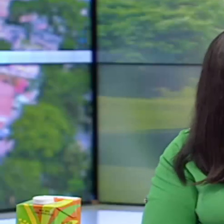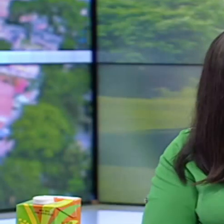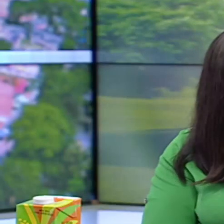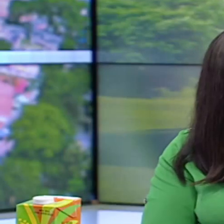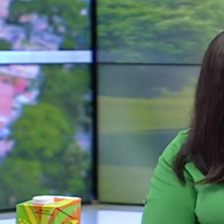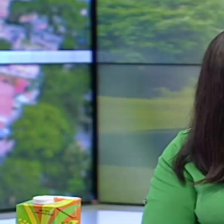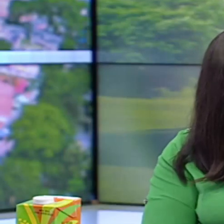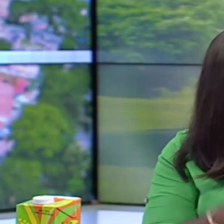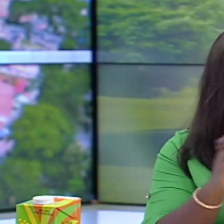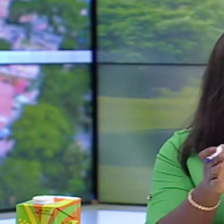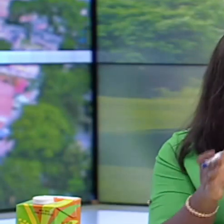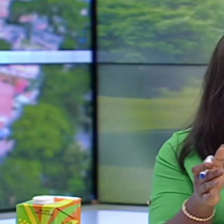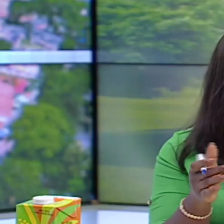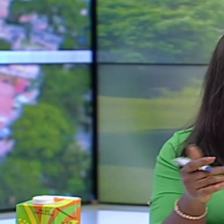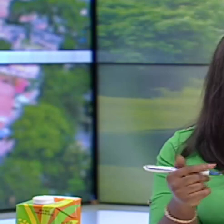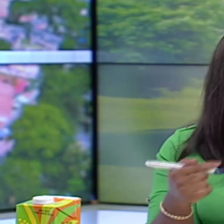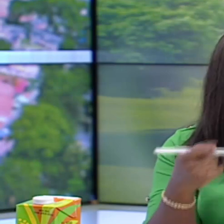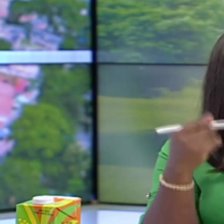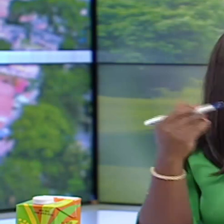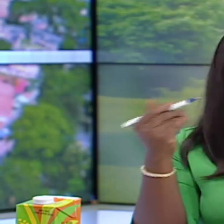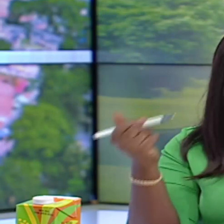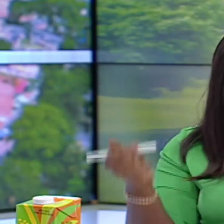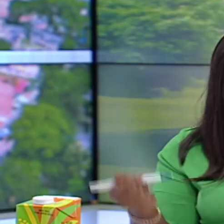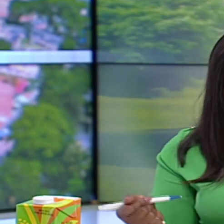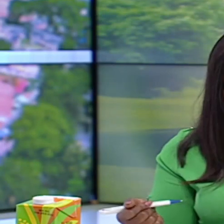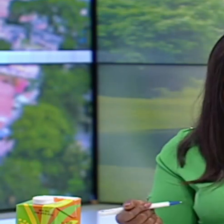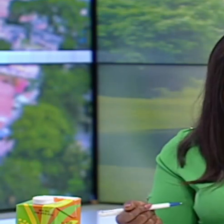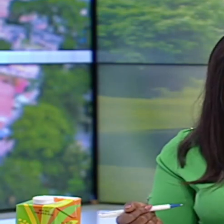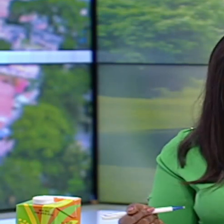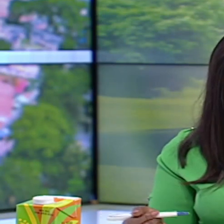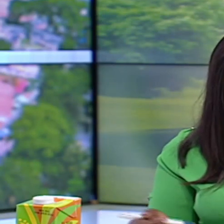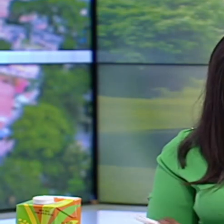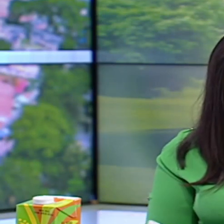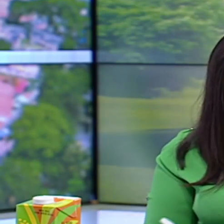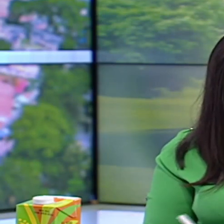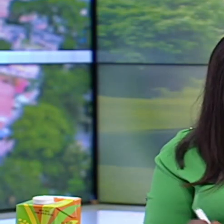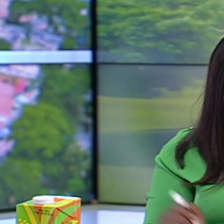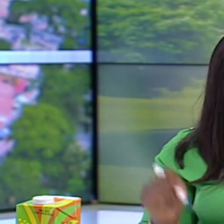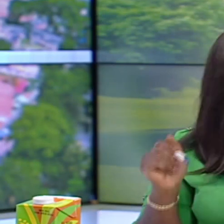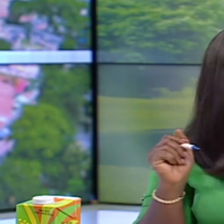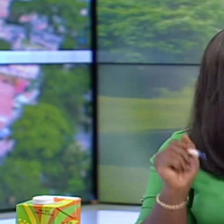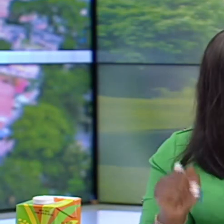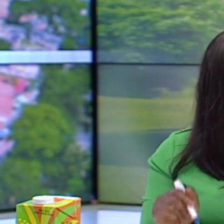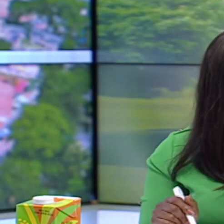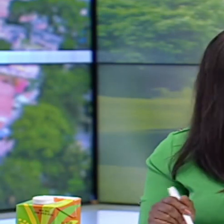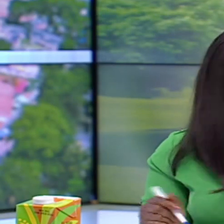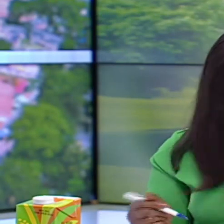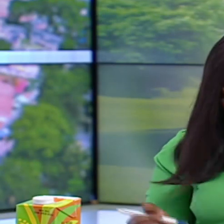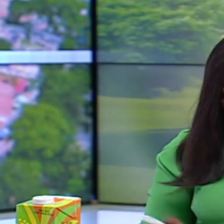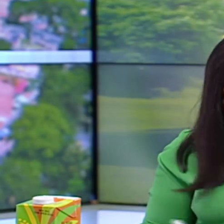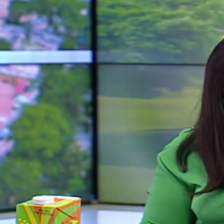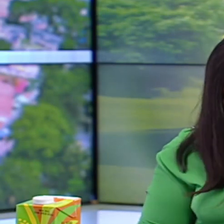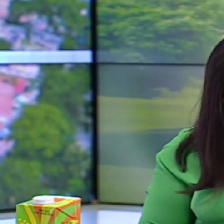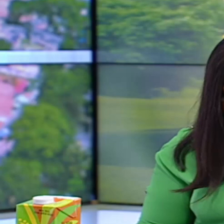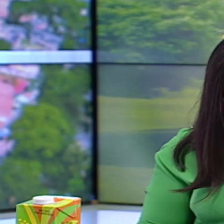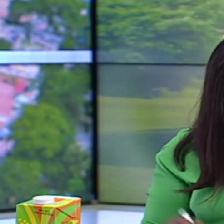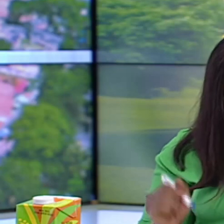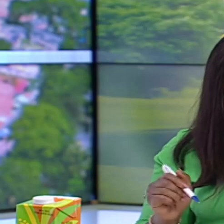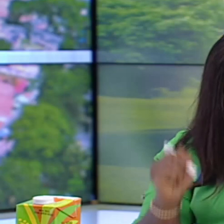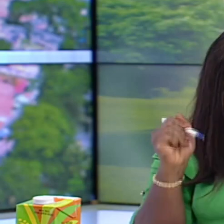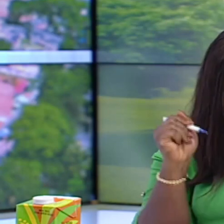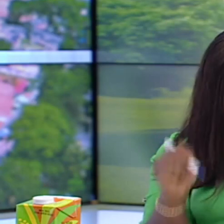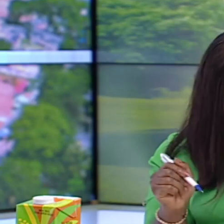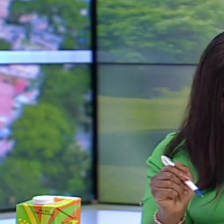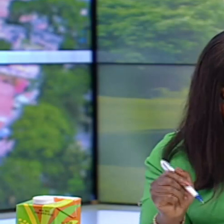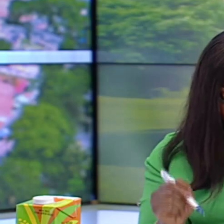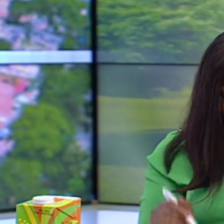Kojo Ponkoma with the mass testing. I think he's categorized them. He says you're looking at hotspots areas. We are looking at